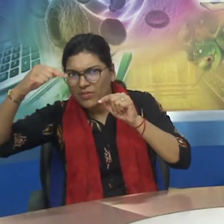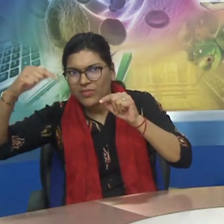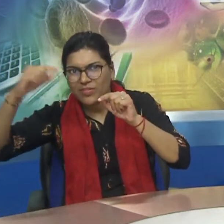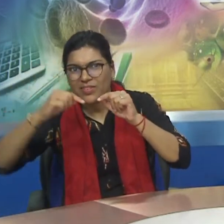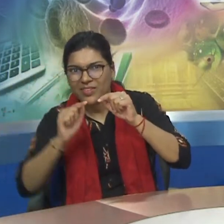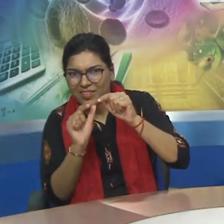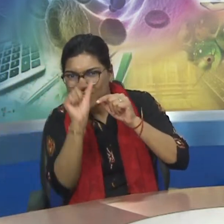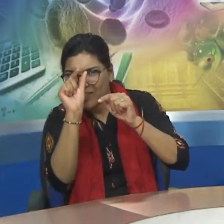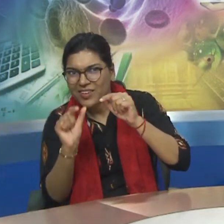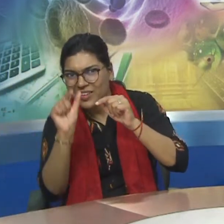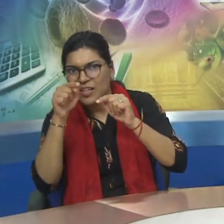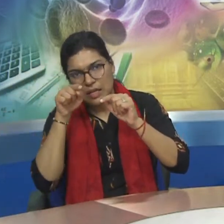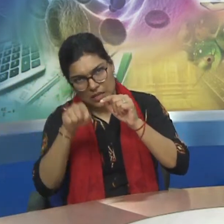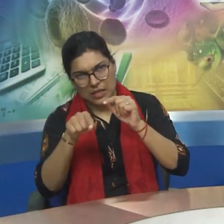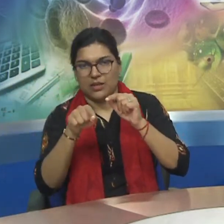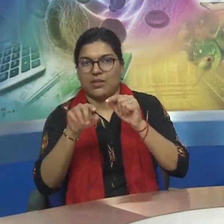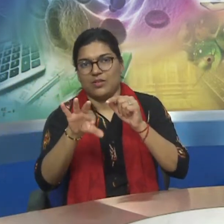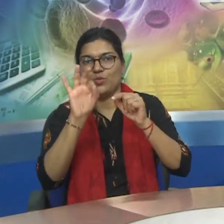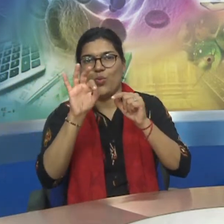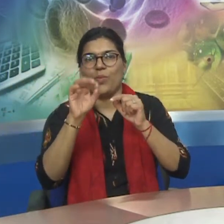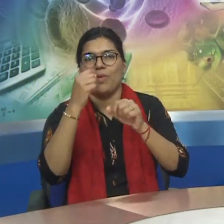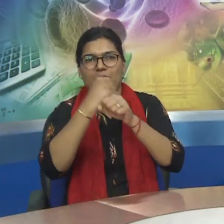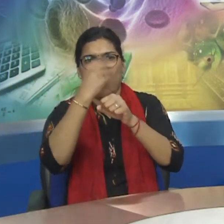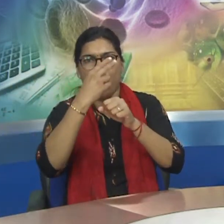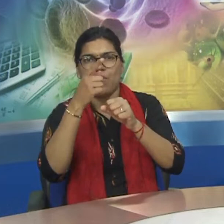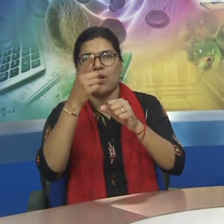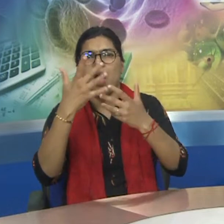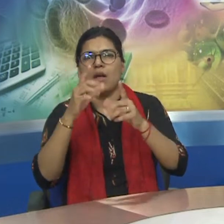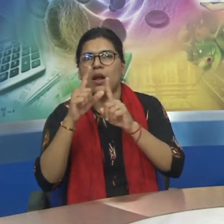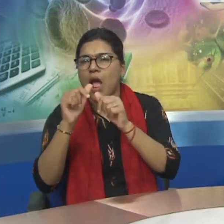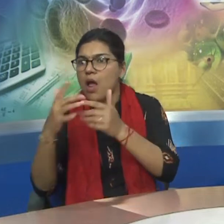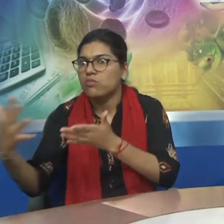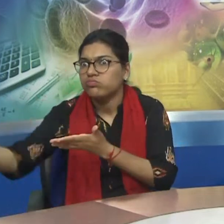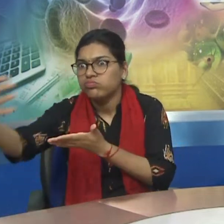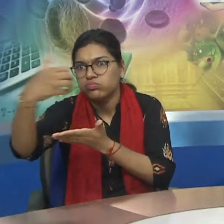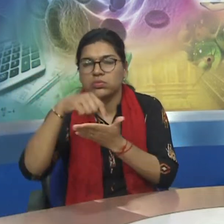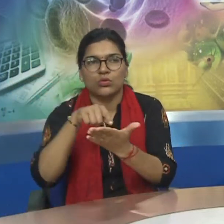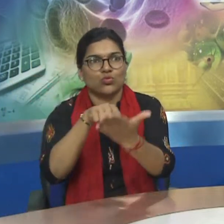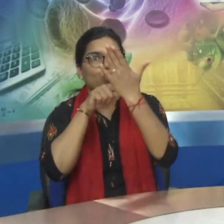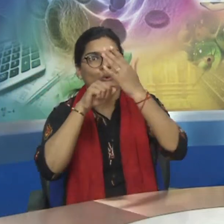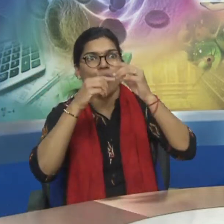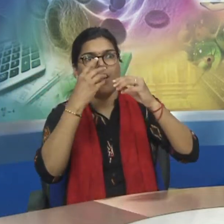So in a computer, graphic presentation of data is named as charts.